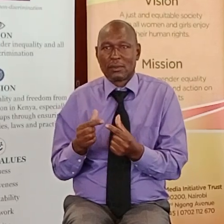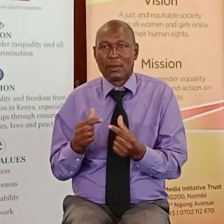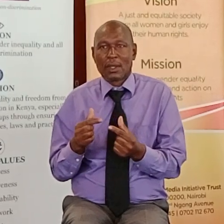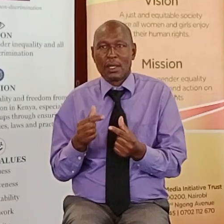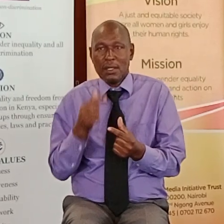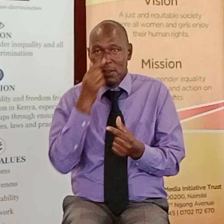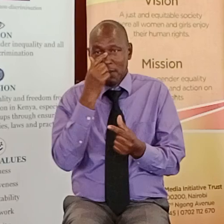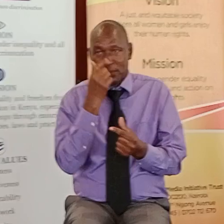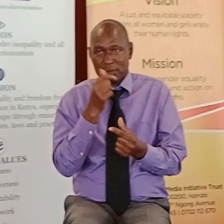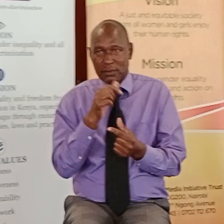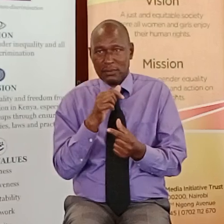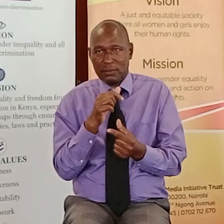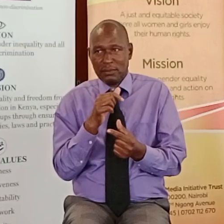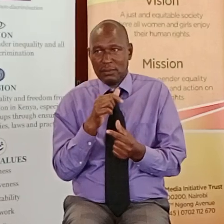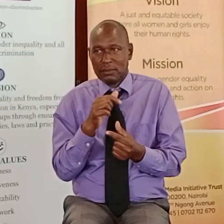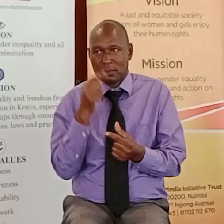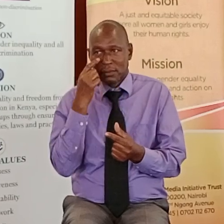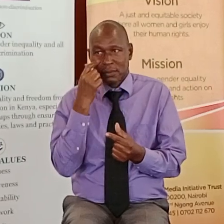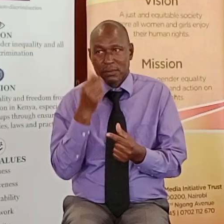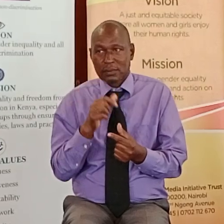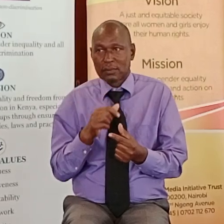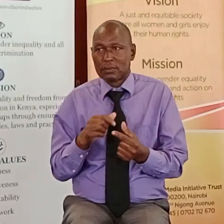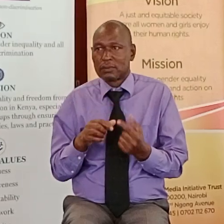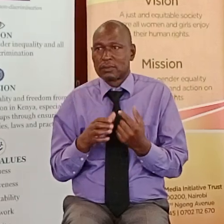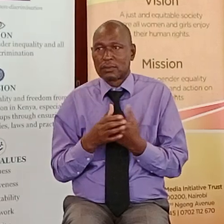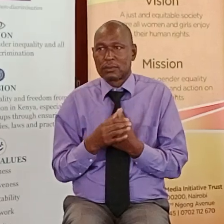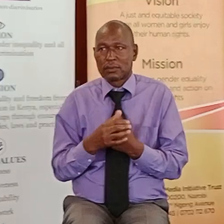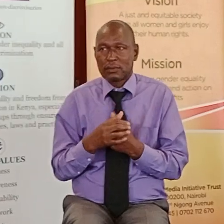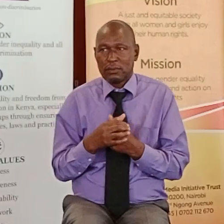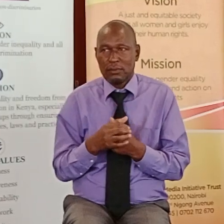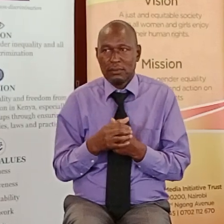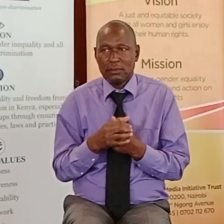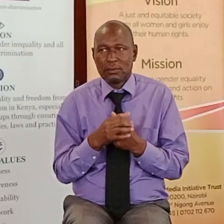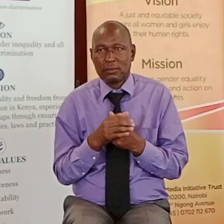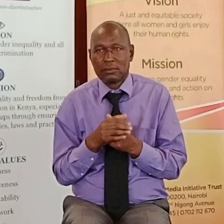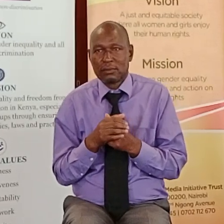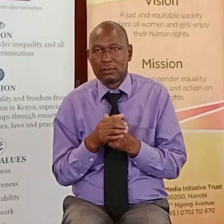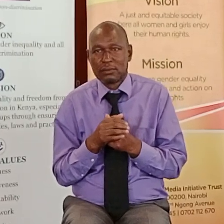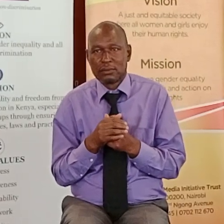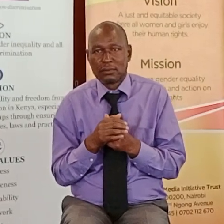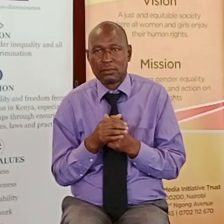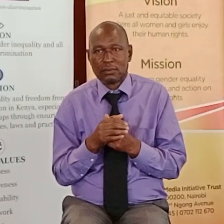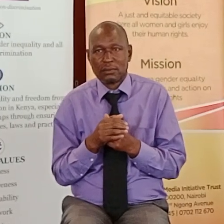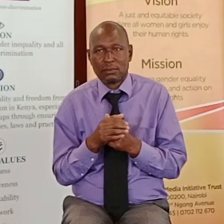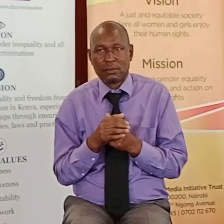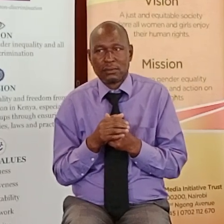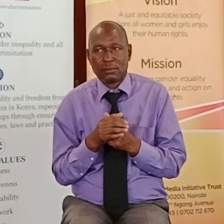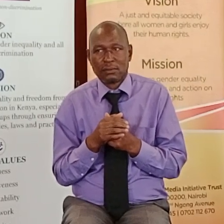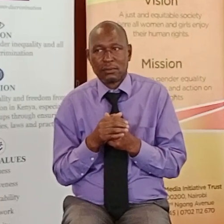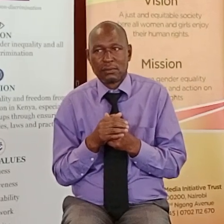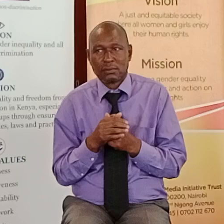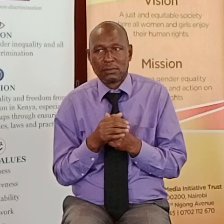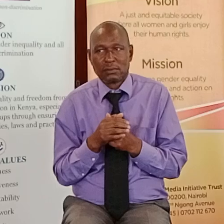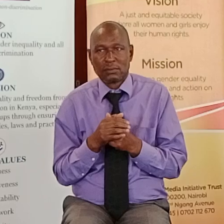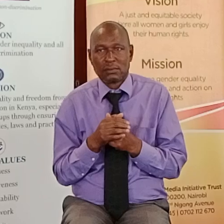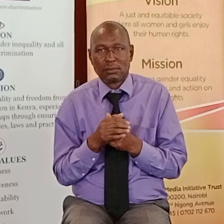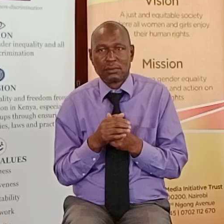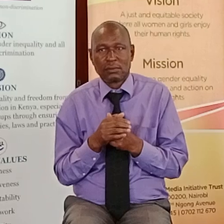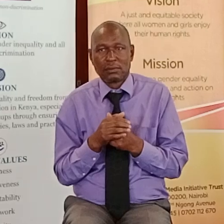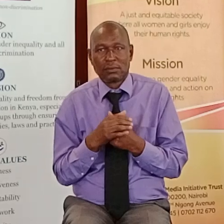think it was 34 countries represented last week at ECA here in Nairobi.